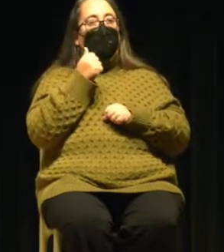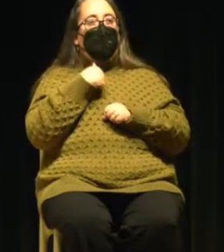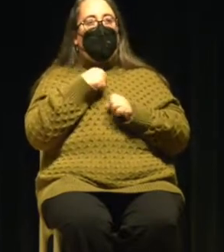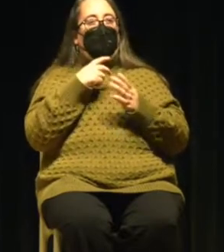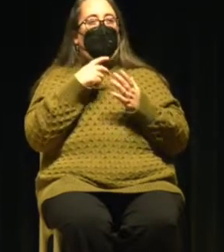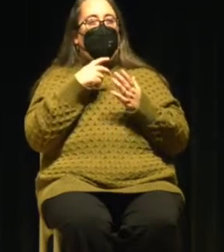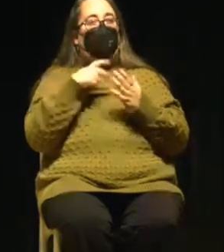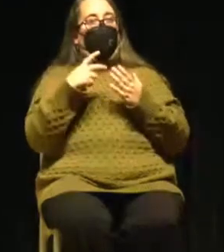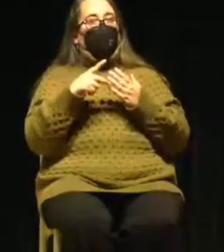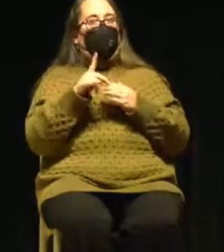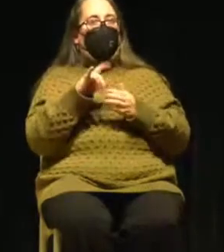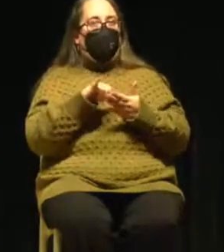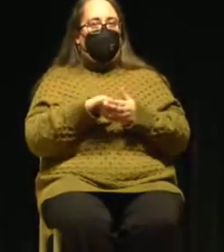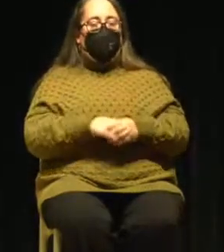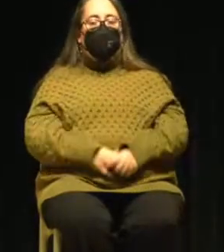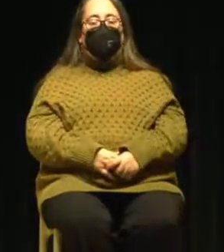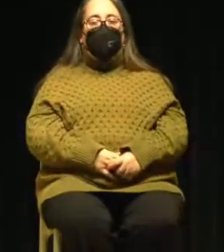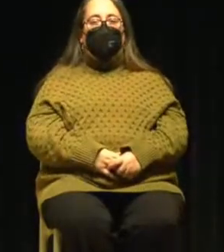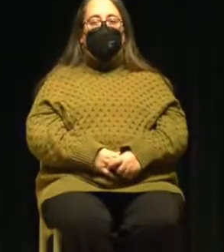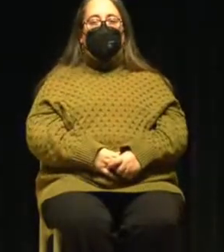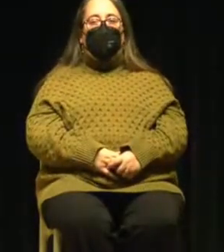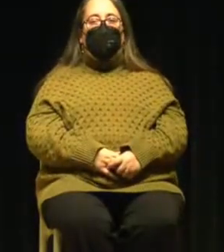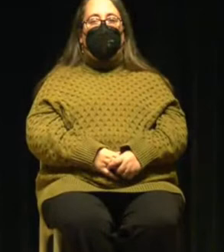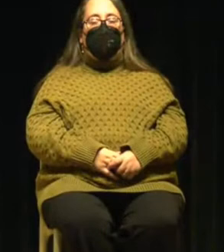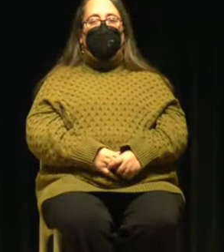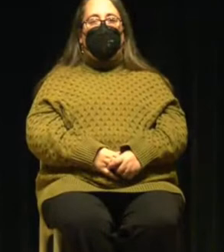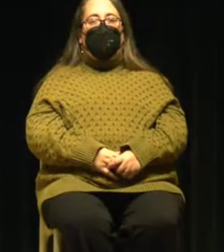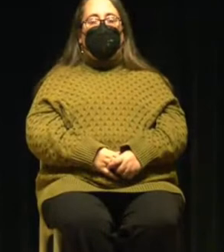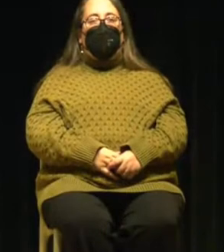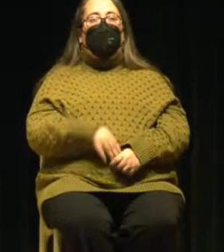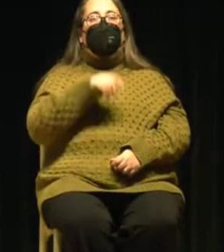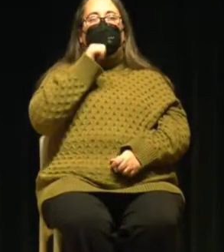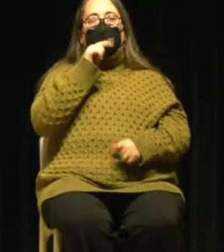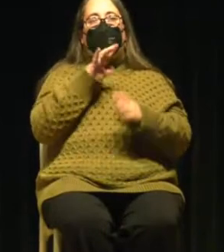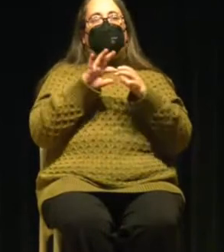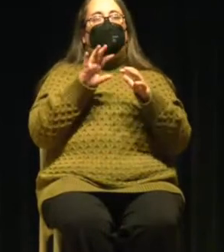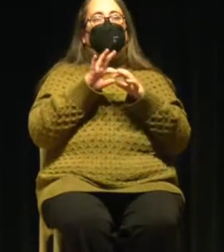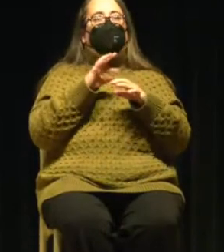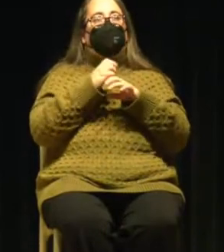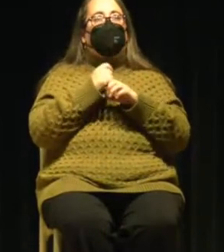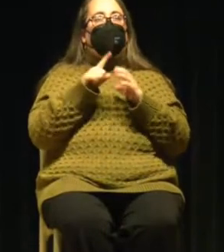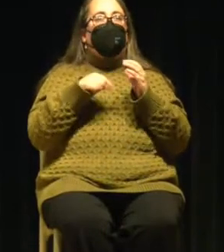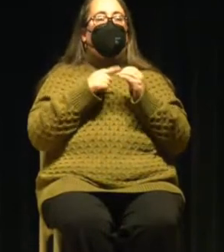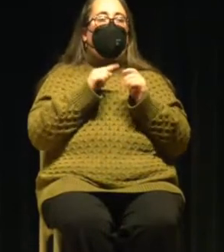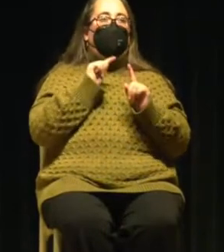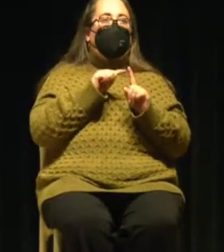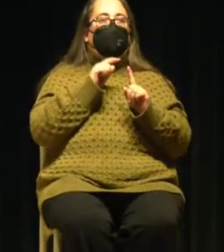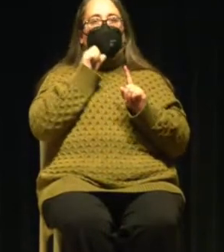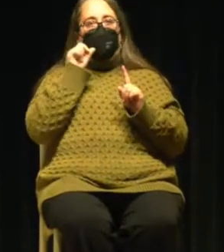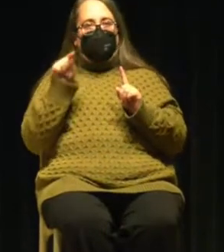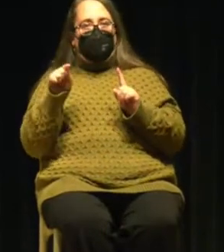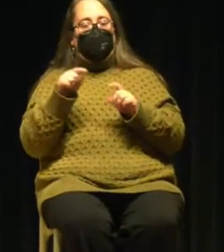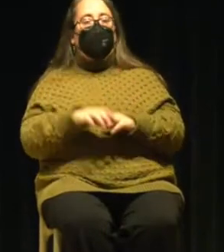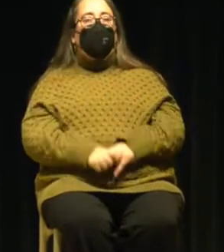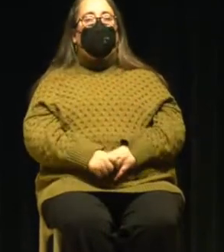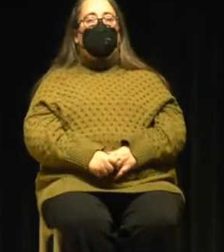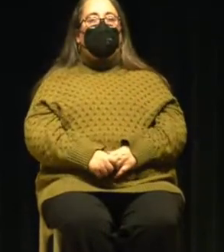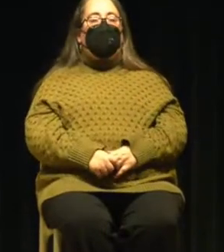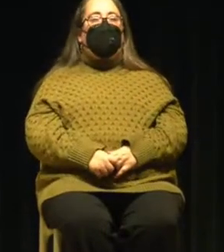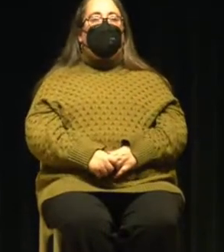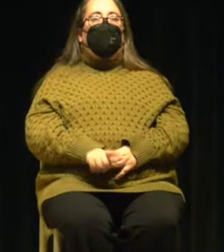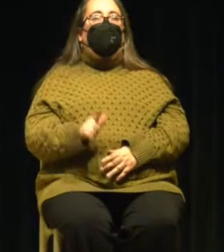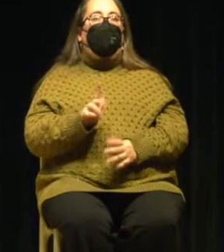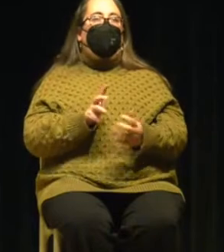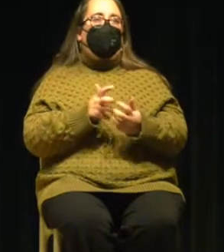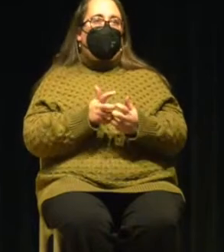like that. Yeah. Because it's not just about kind of like the messages you got about eat this, not that, but also about kind of where you would